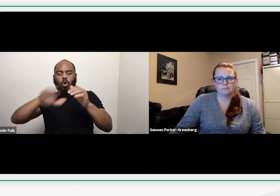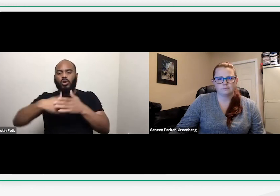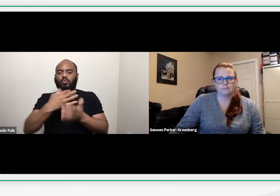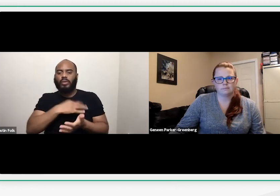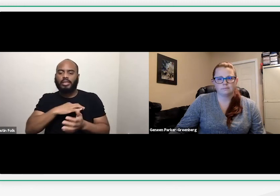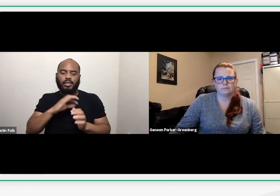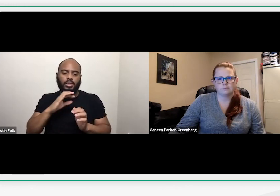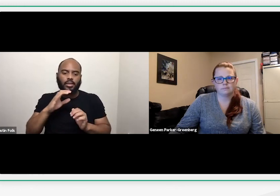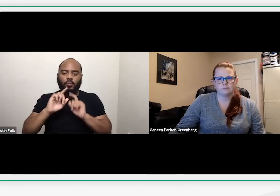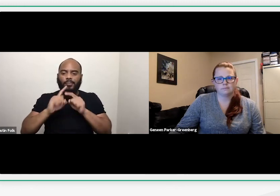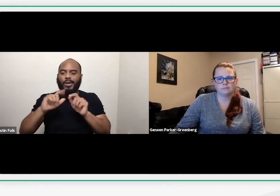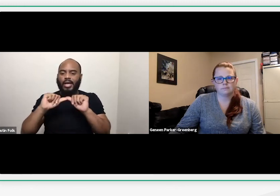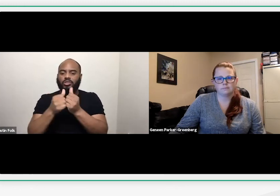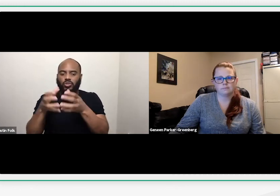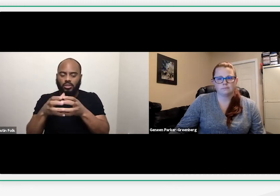annualcreditreport.com is a well-known